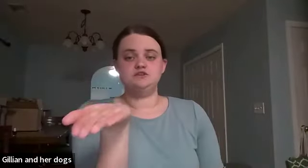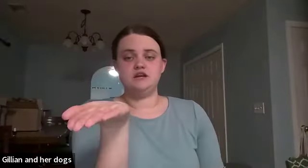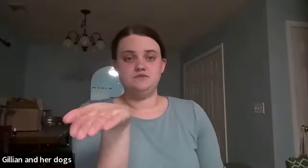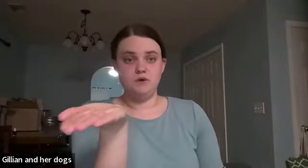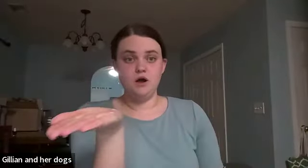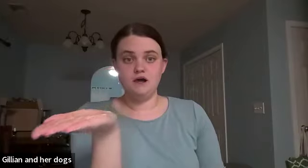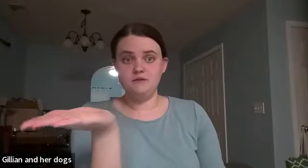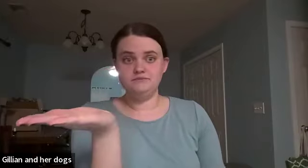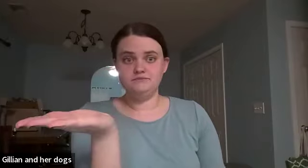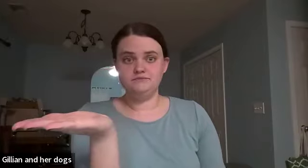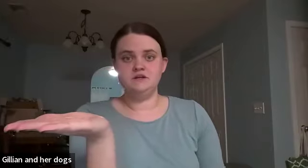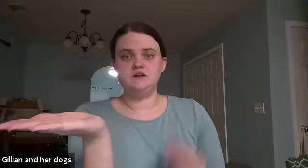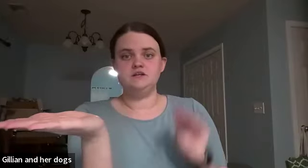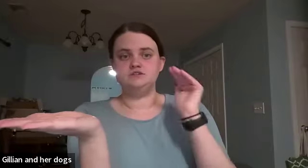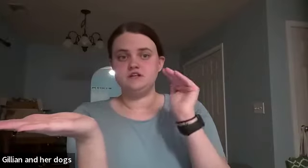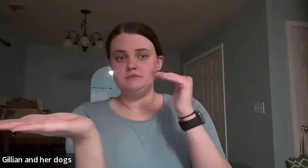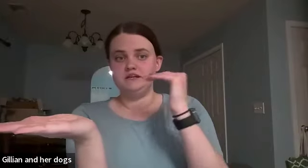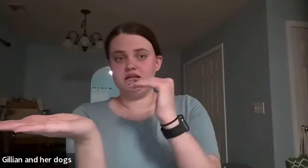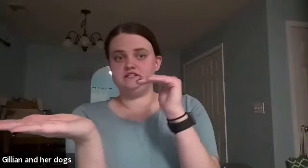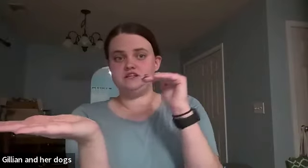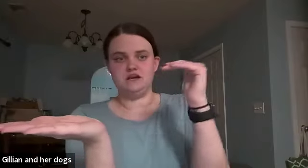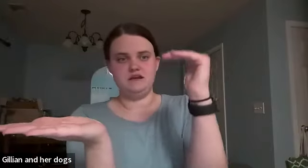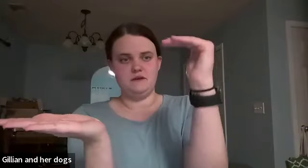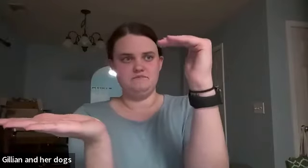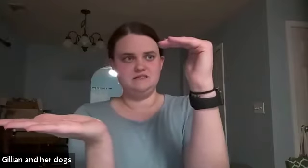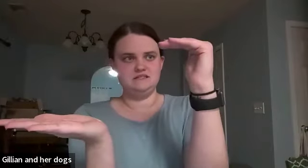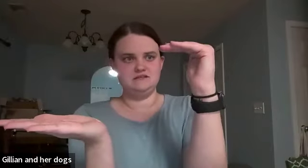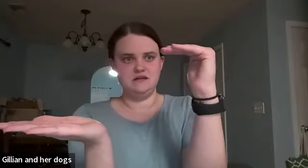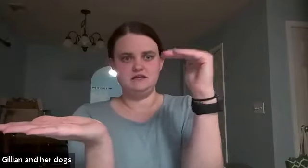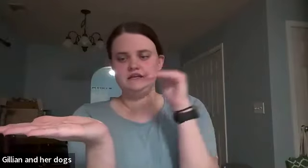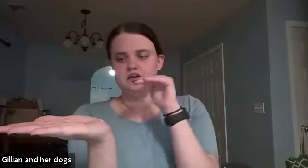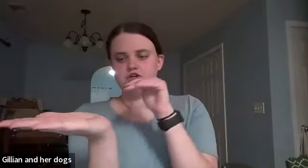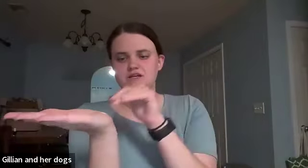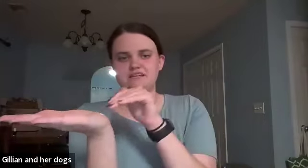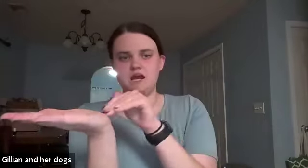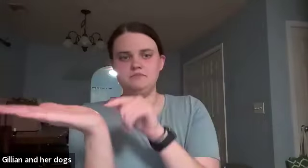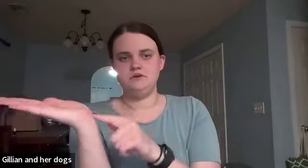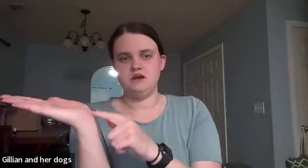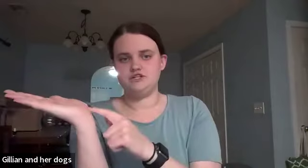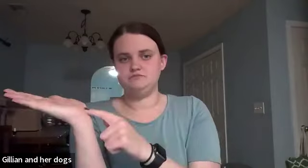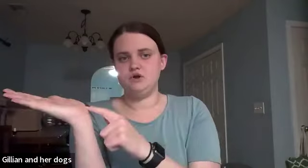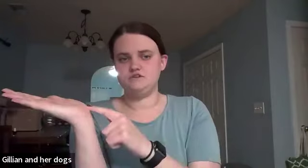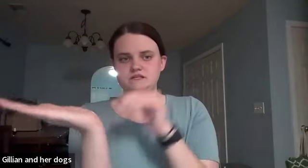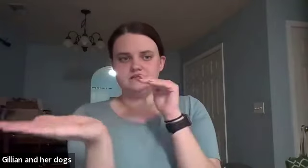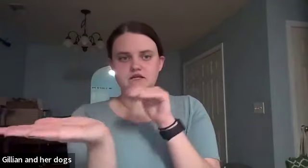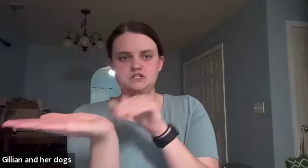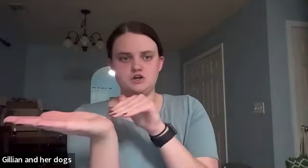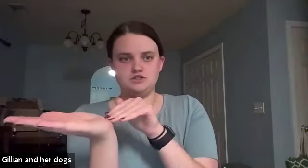so you're going to have your palm up. Your dominant hand is going to kind of have that bent hand again, and you're going to tap at your pulse, basically.